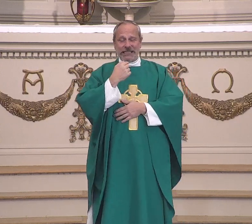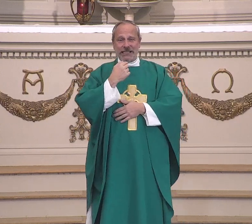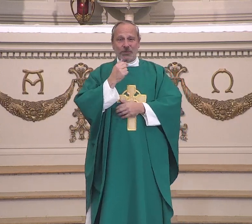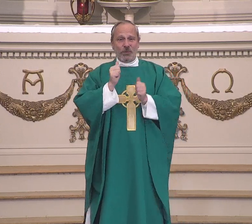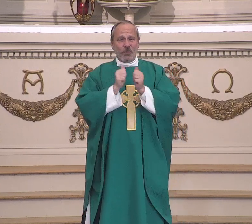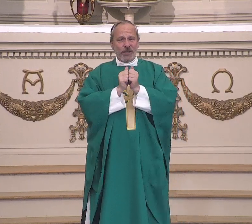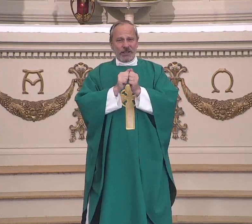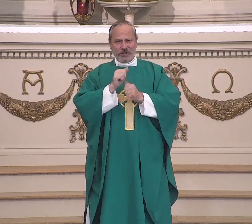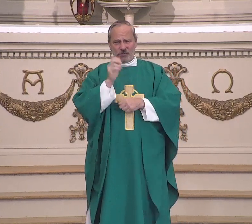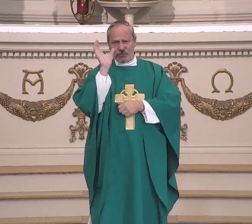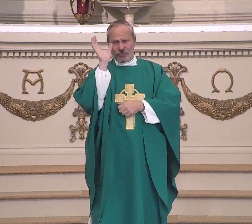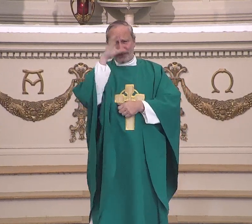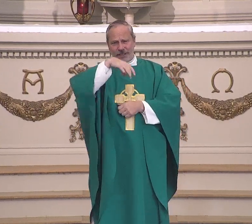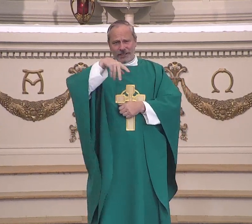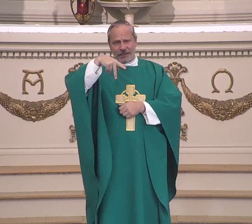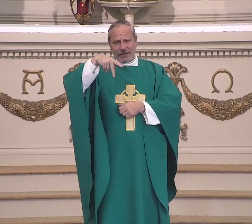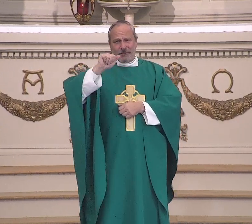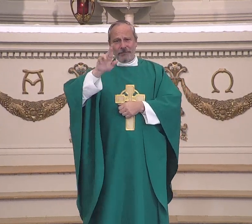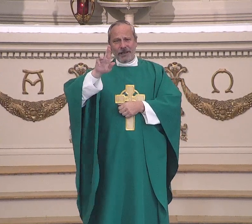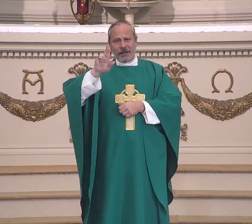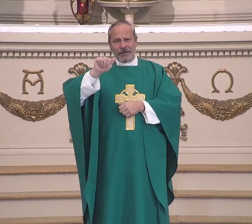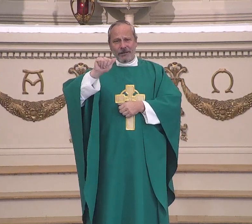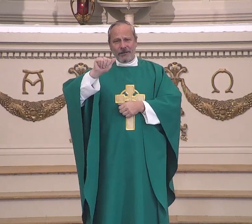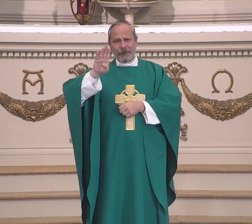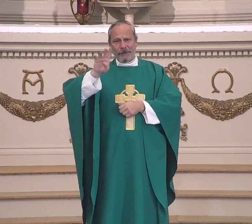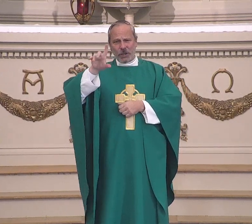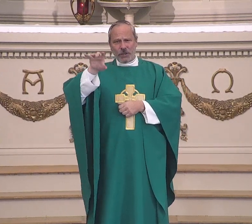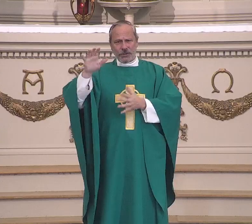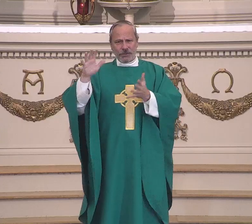That is a good thing for all of us to remember.